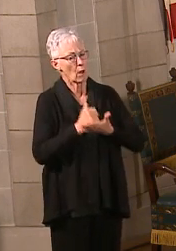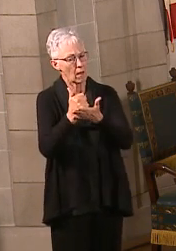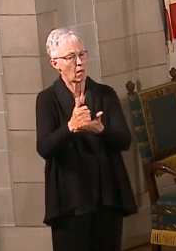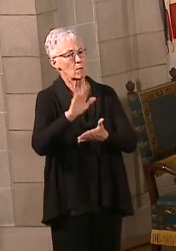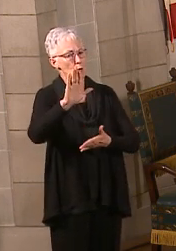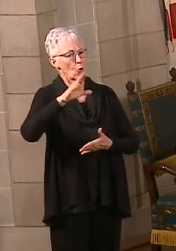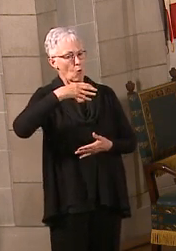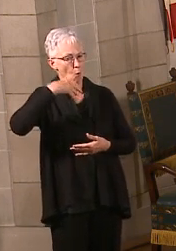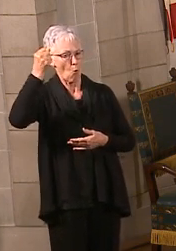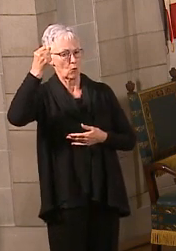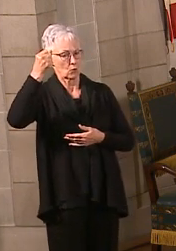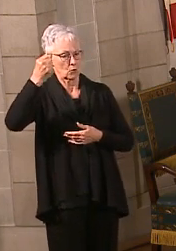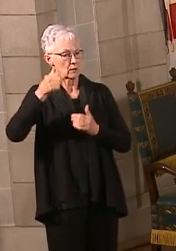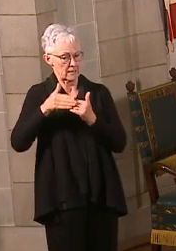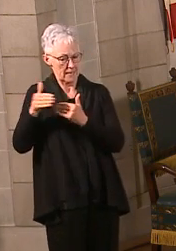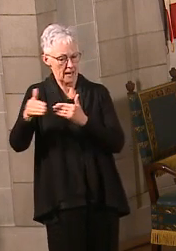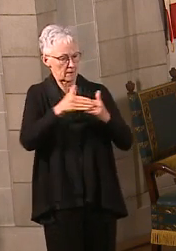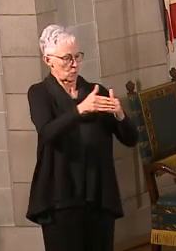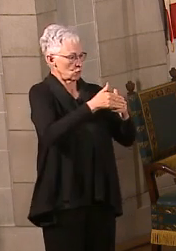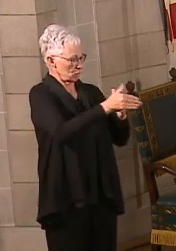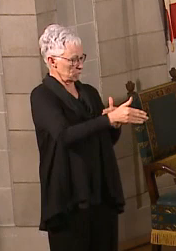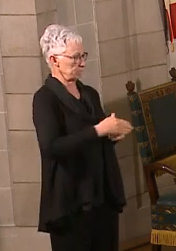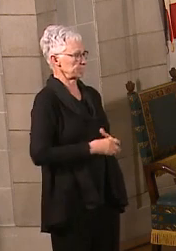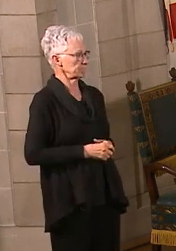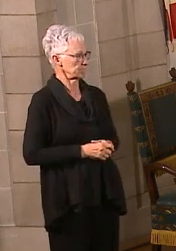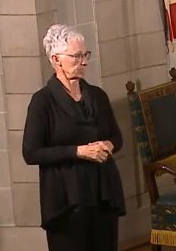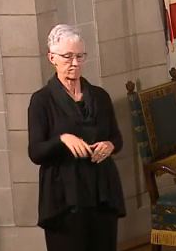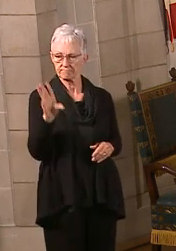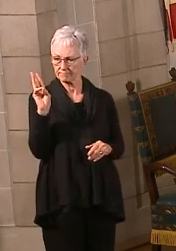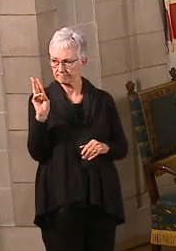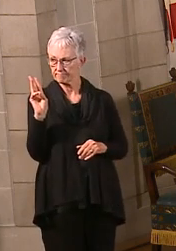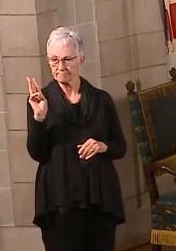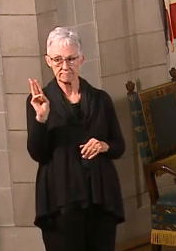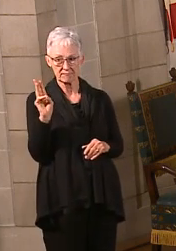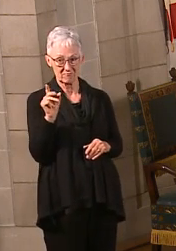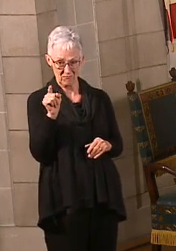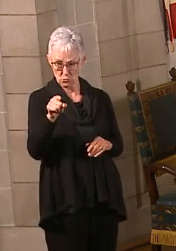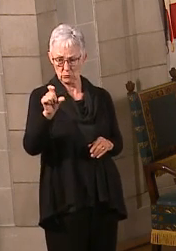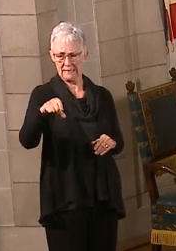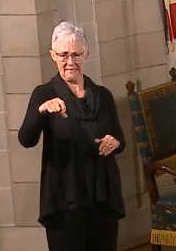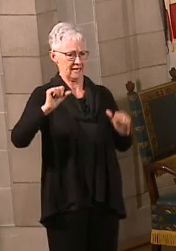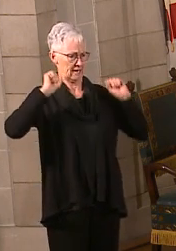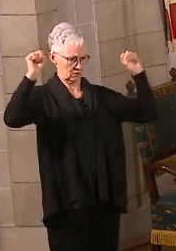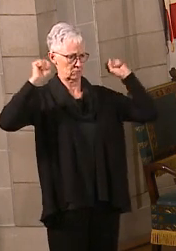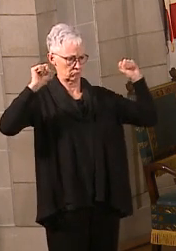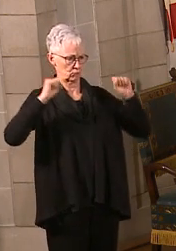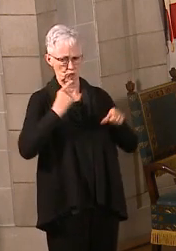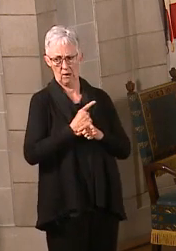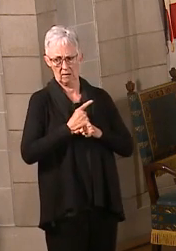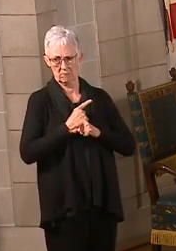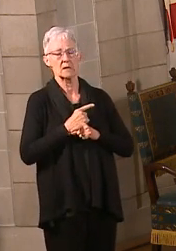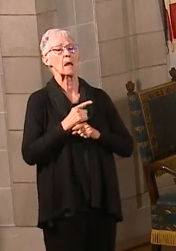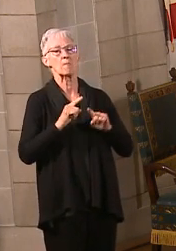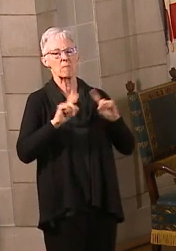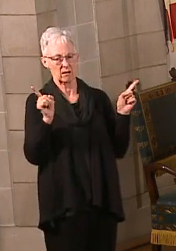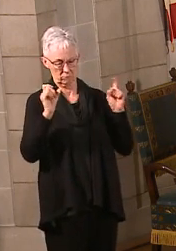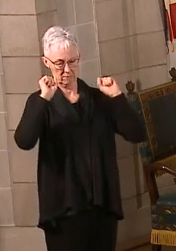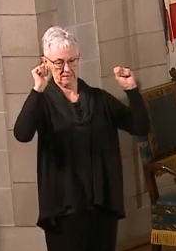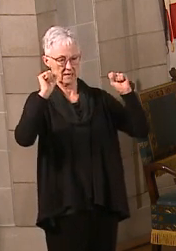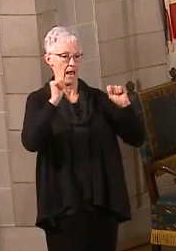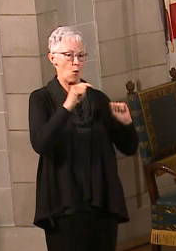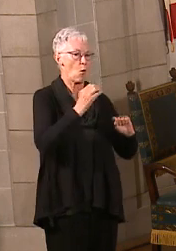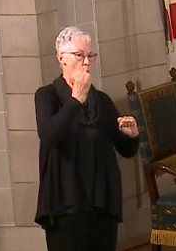help those folks. And then number 6, exercise at home in a socially distanced